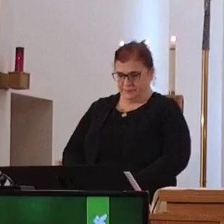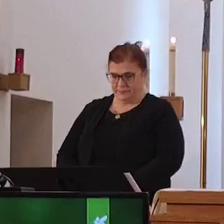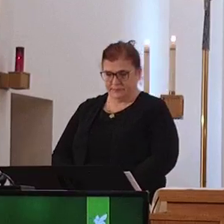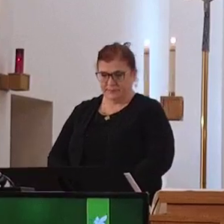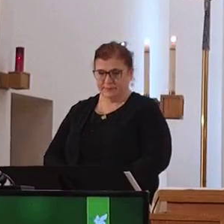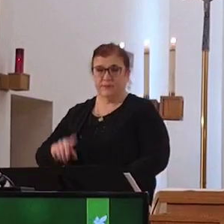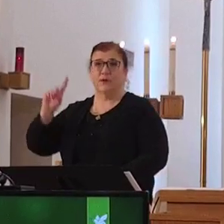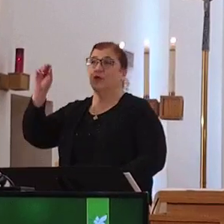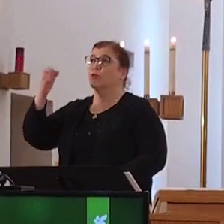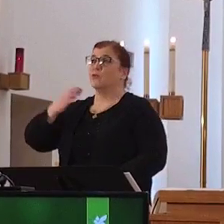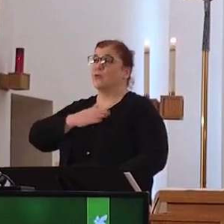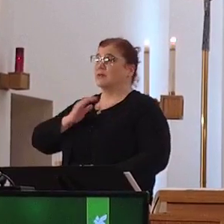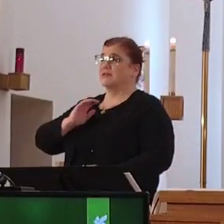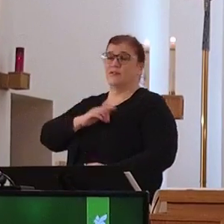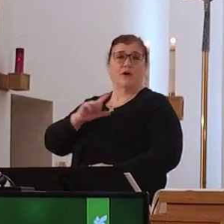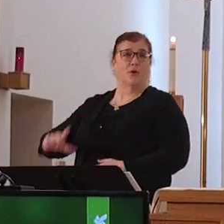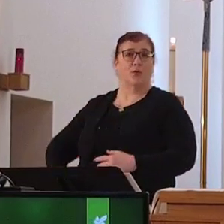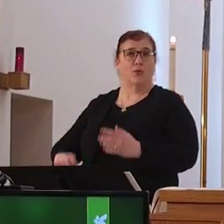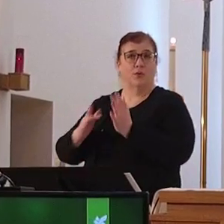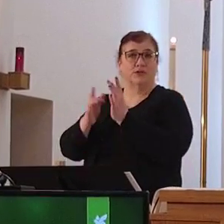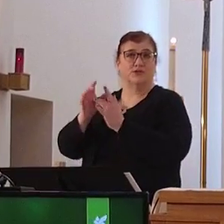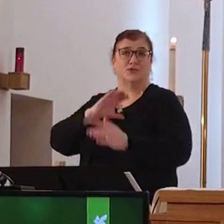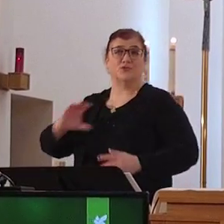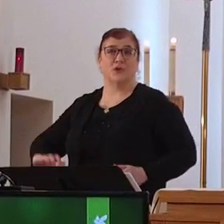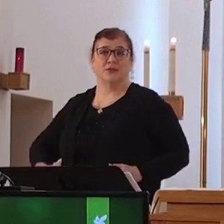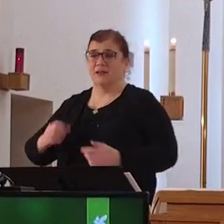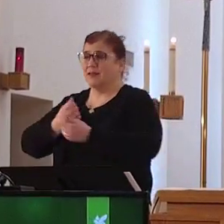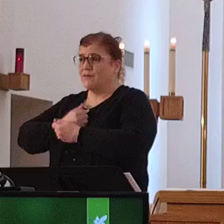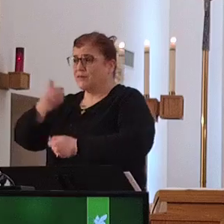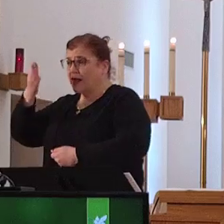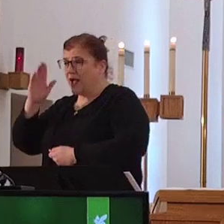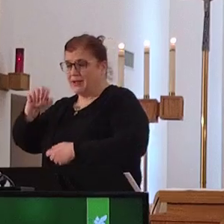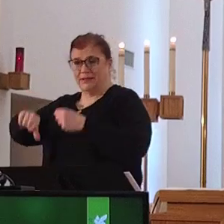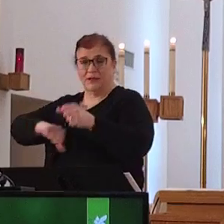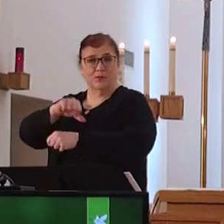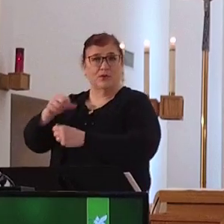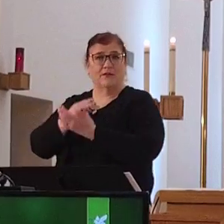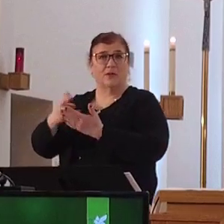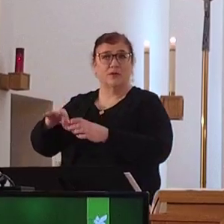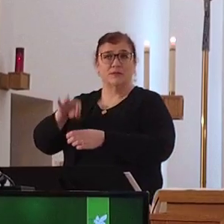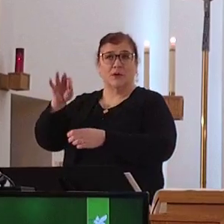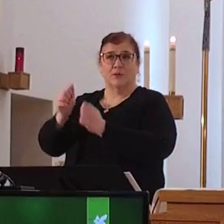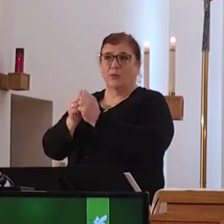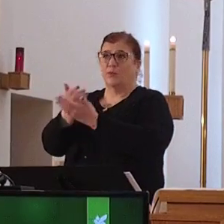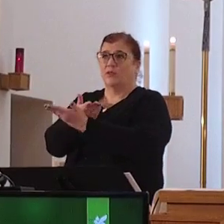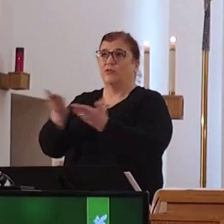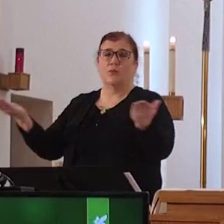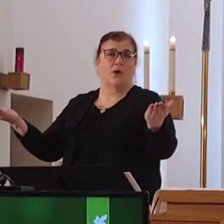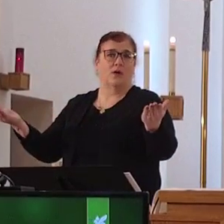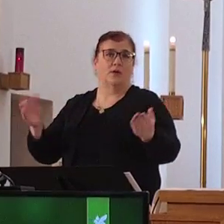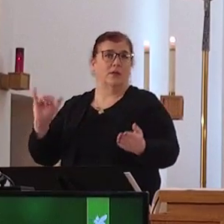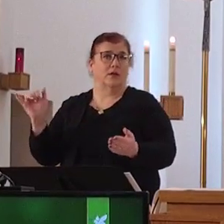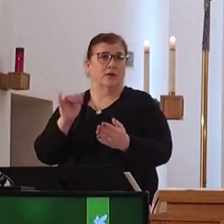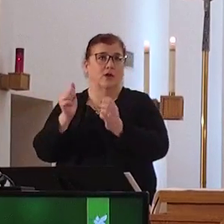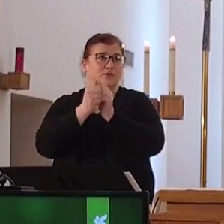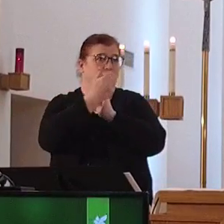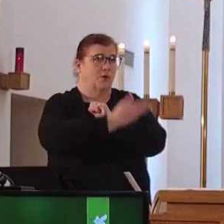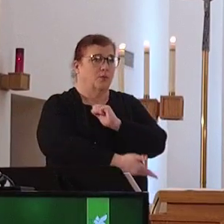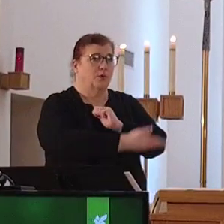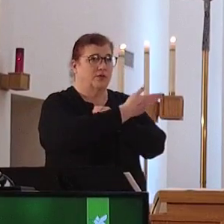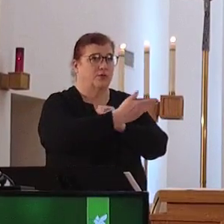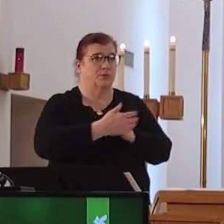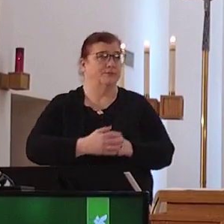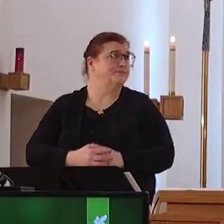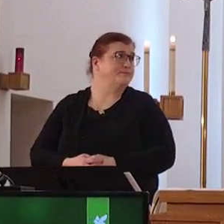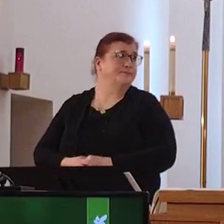The grace of our Lord Jesus Christ, the love of God, and the communion of the Holy Spirit be with you all. And